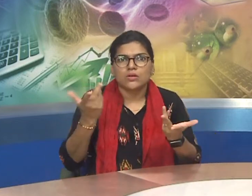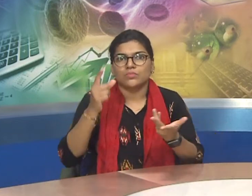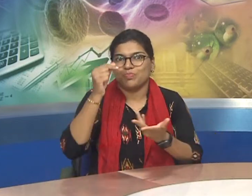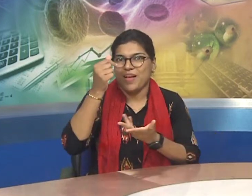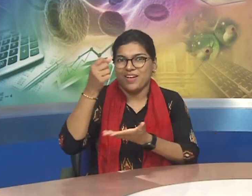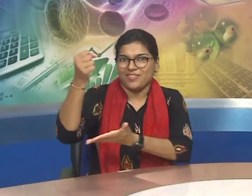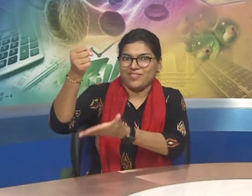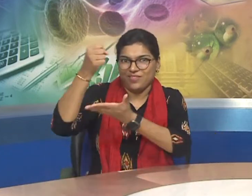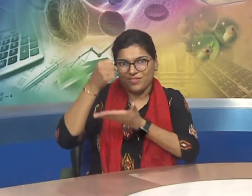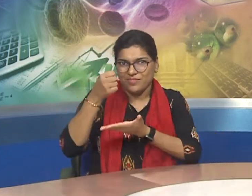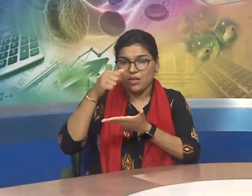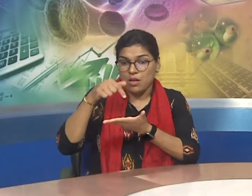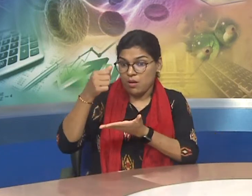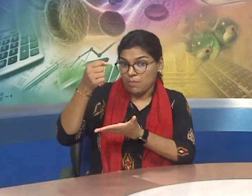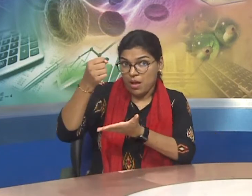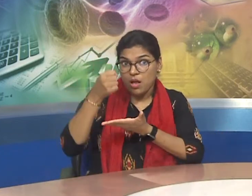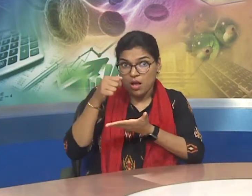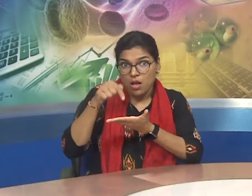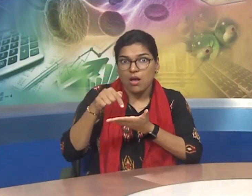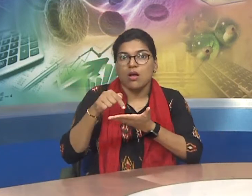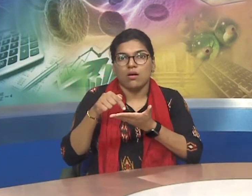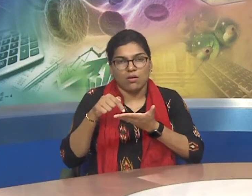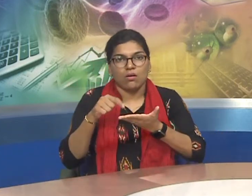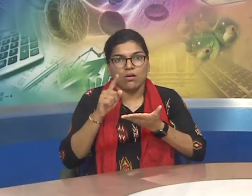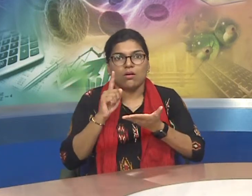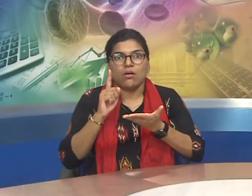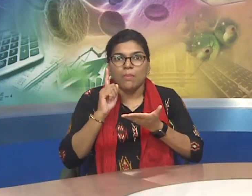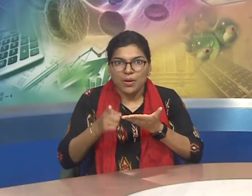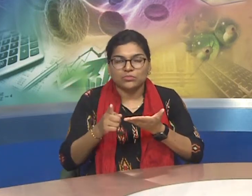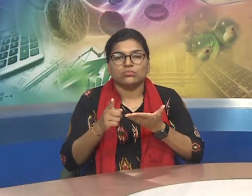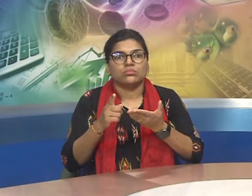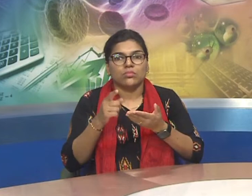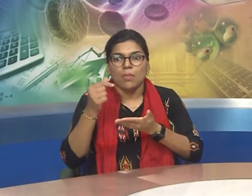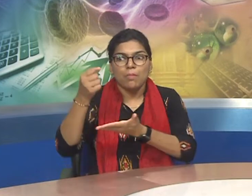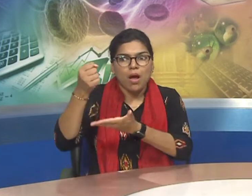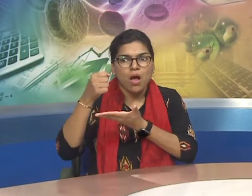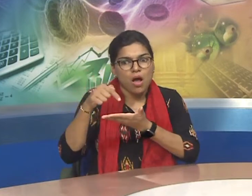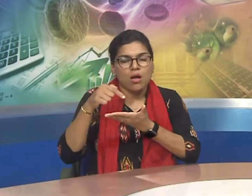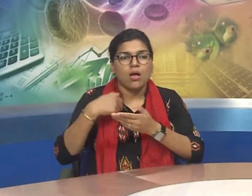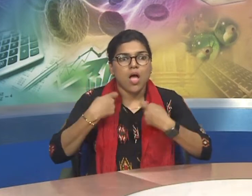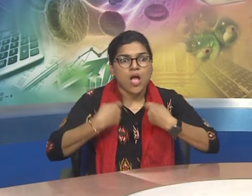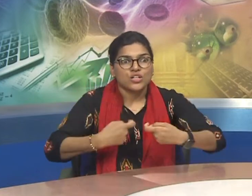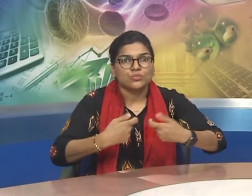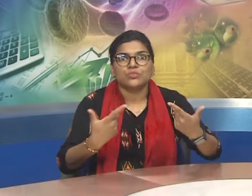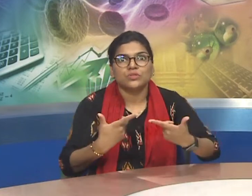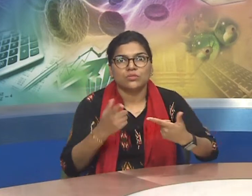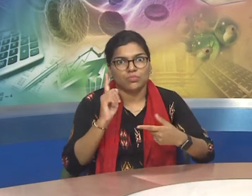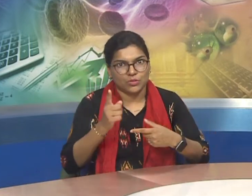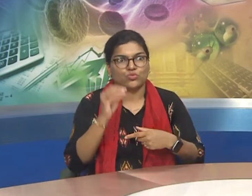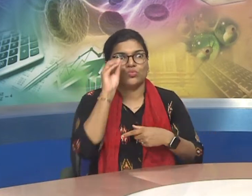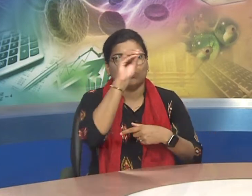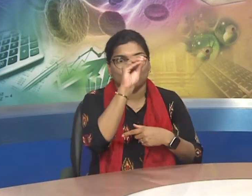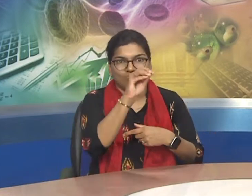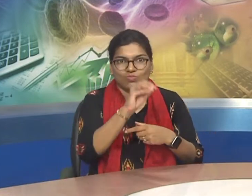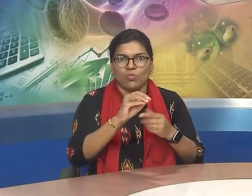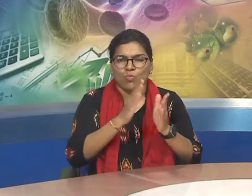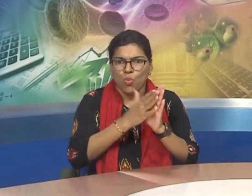gift tracking services is provided in this system automatically. Next to that is 8th is